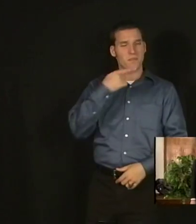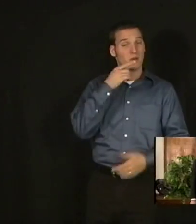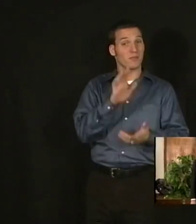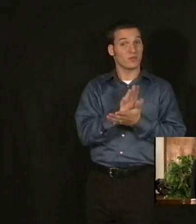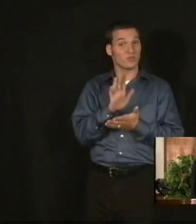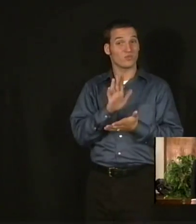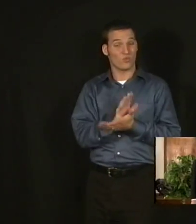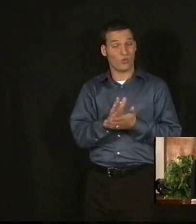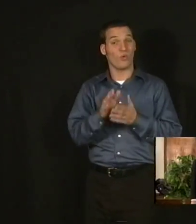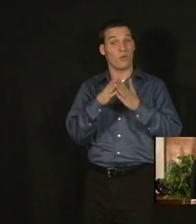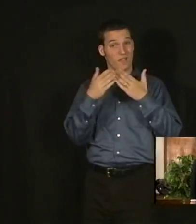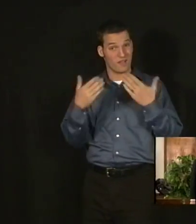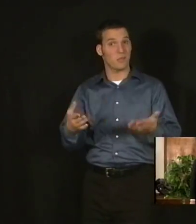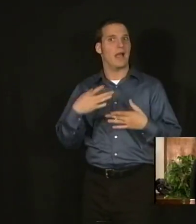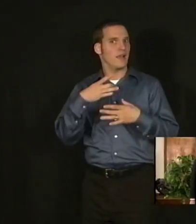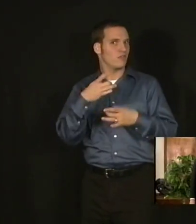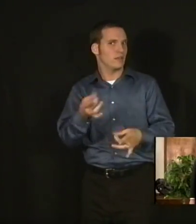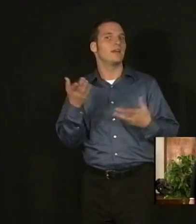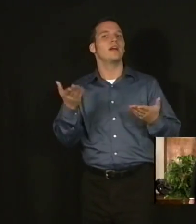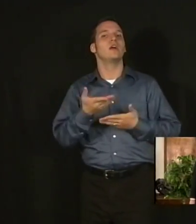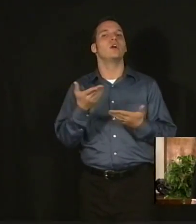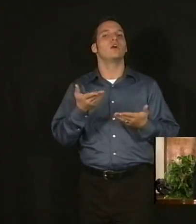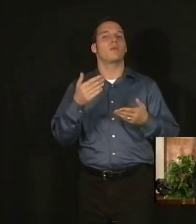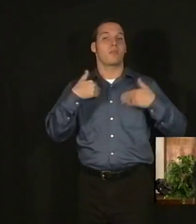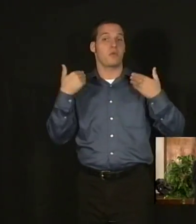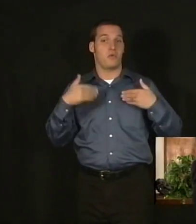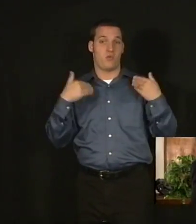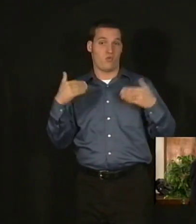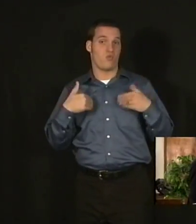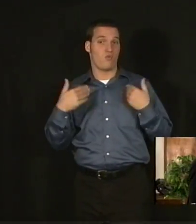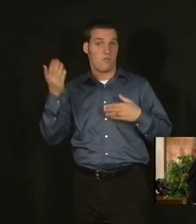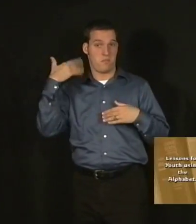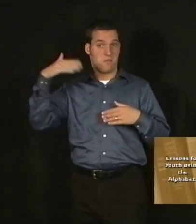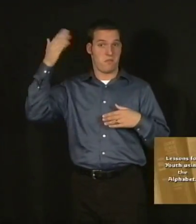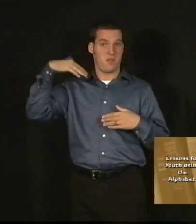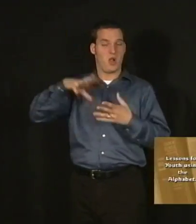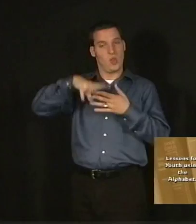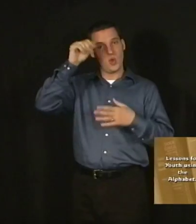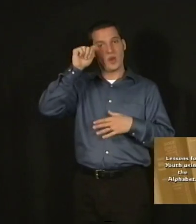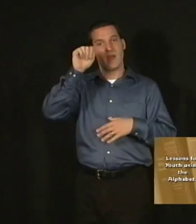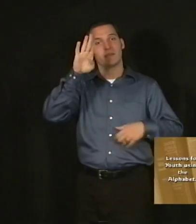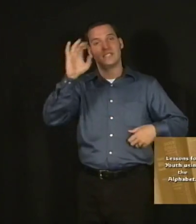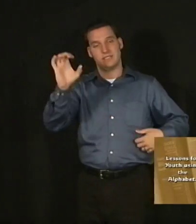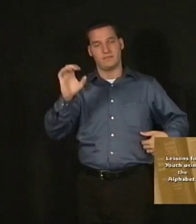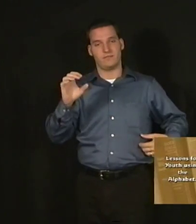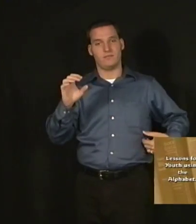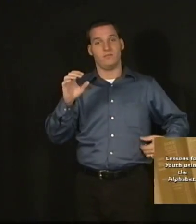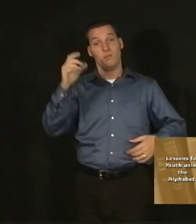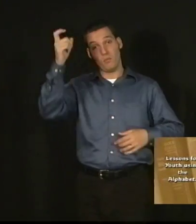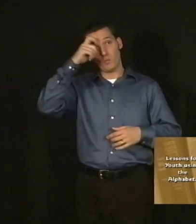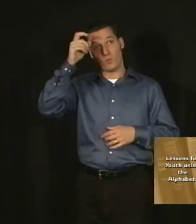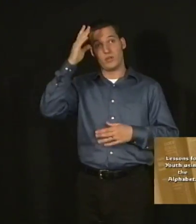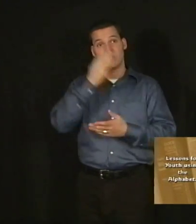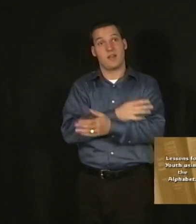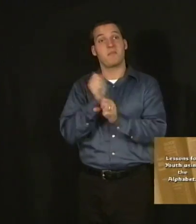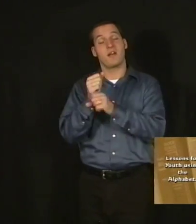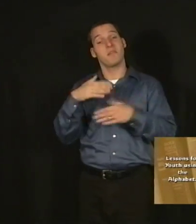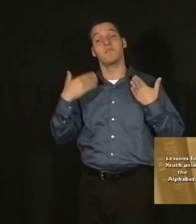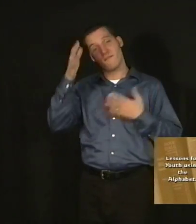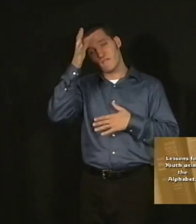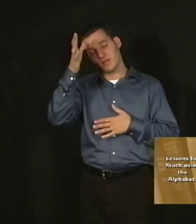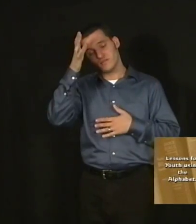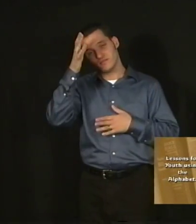Public school textbook. Interesting. Here's how the youth, young people, learn their alphabet. A wise son maketh a glad